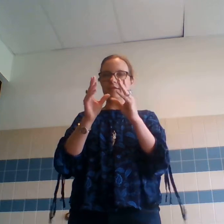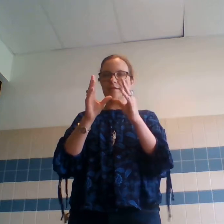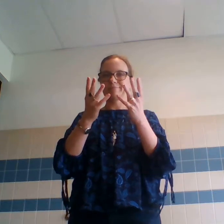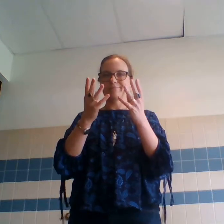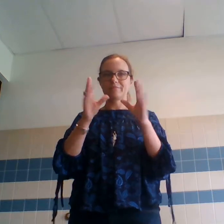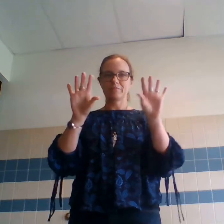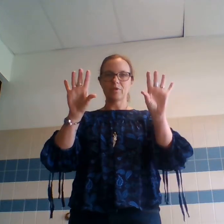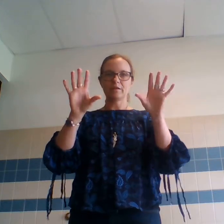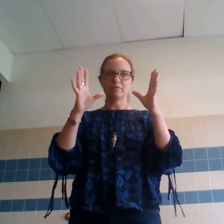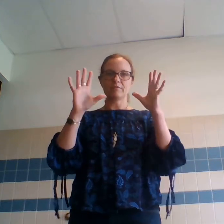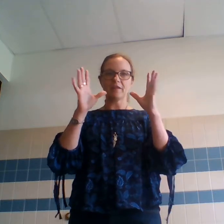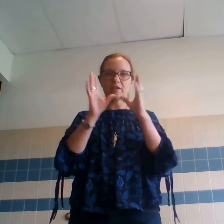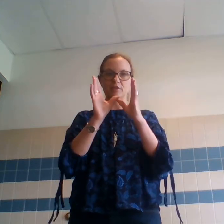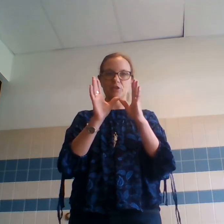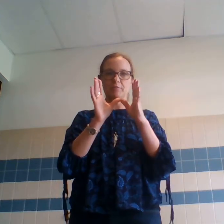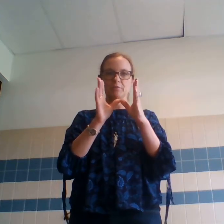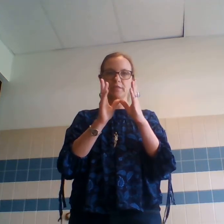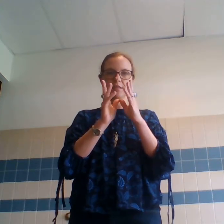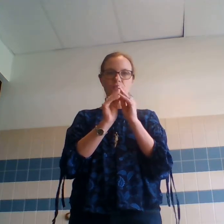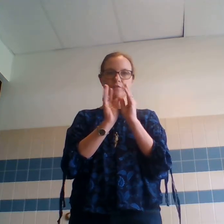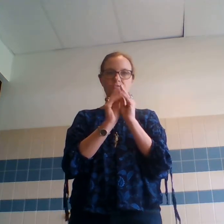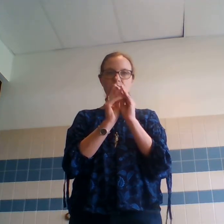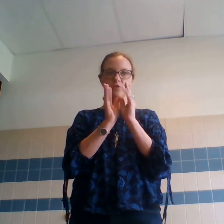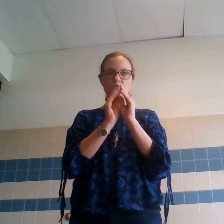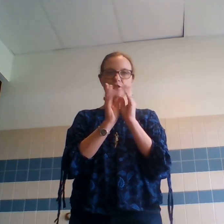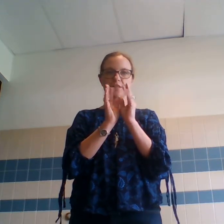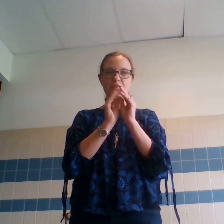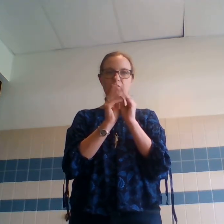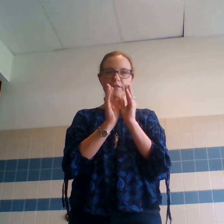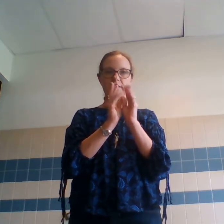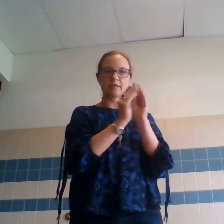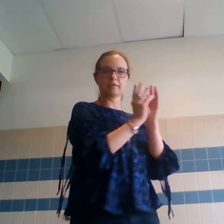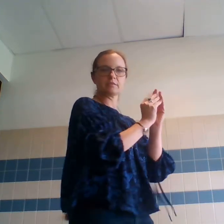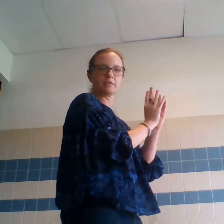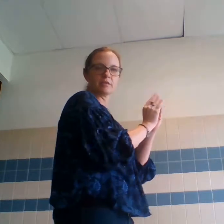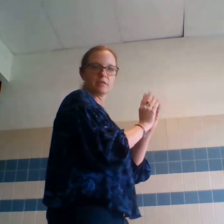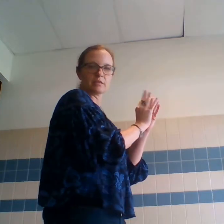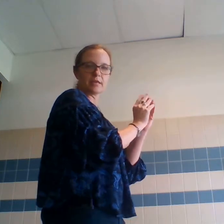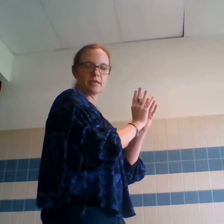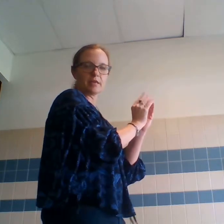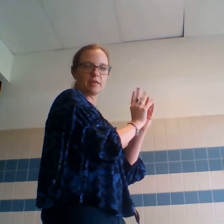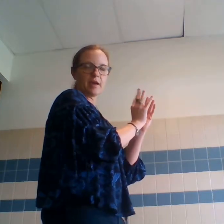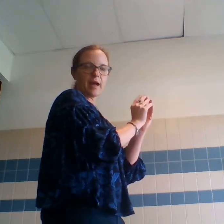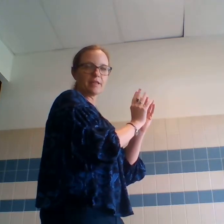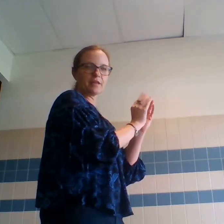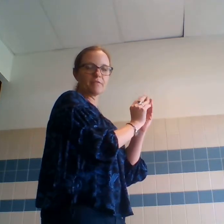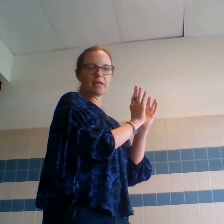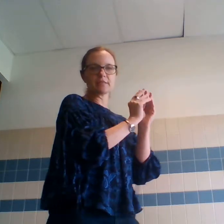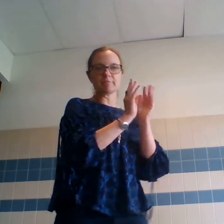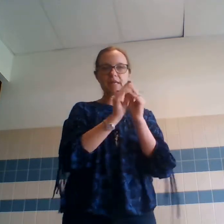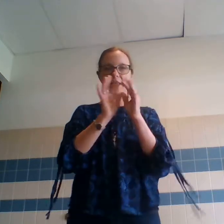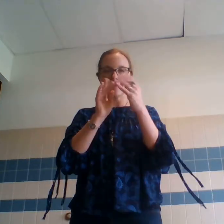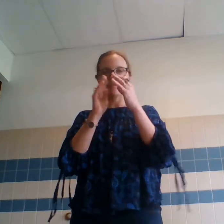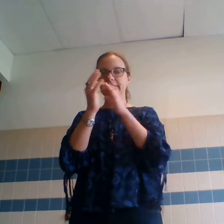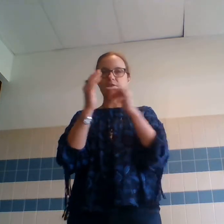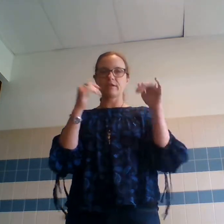like, well, 5 hand shapes, but then they sort of scrunch together like this, okay? I think of it as many heads sitting around